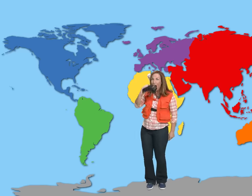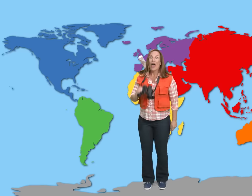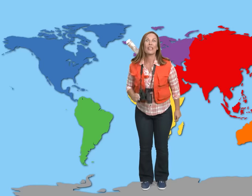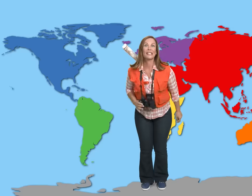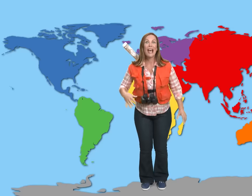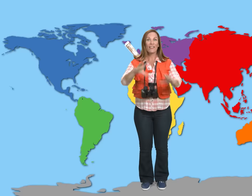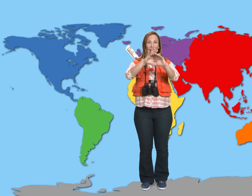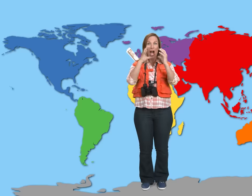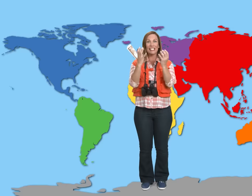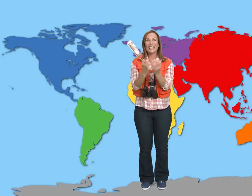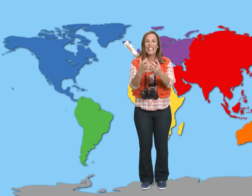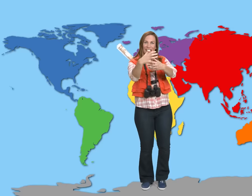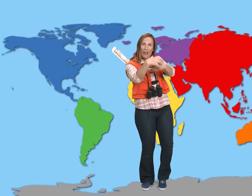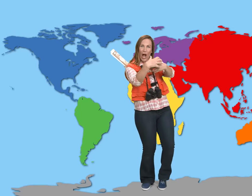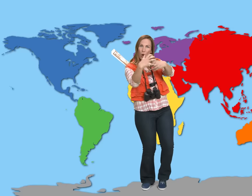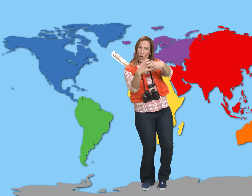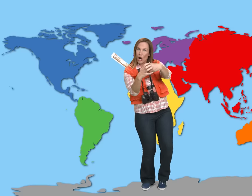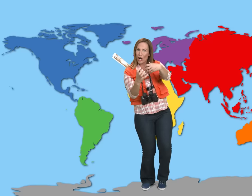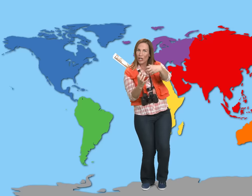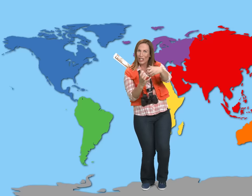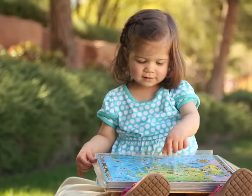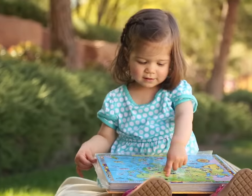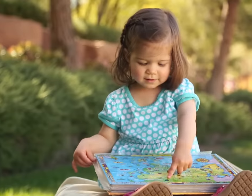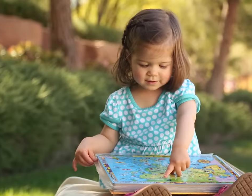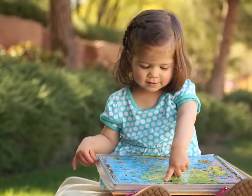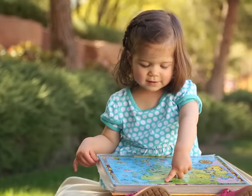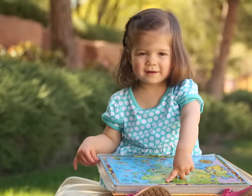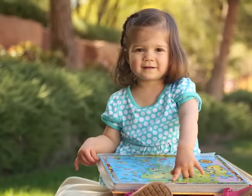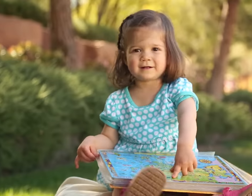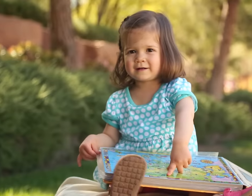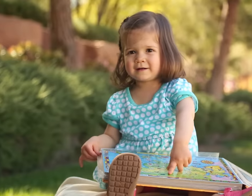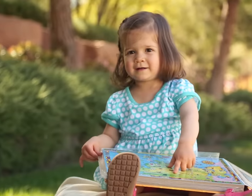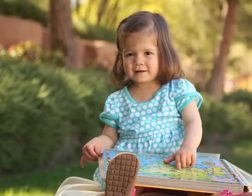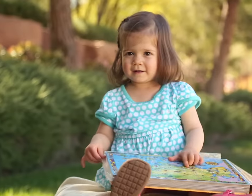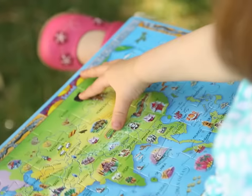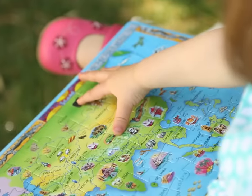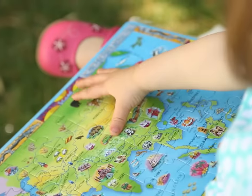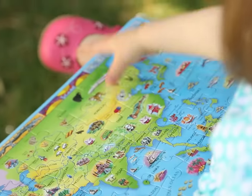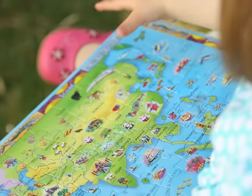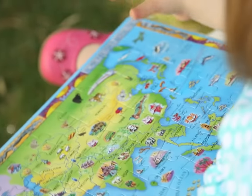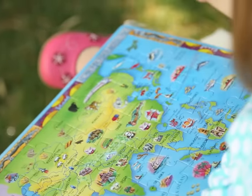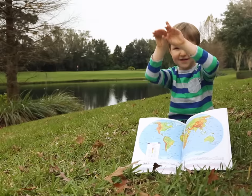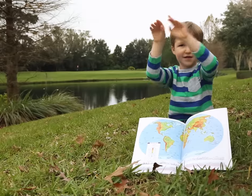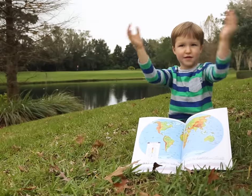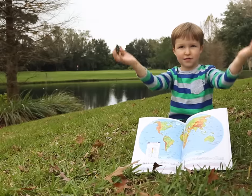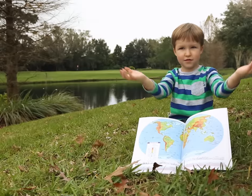the seven continents of our world. The seven continents of our world.